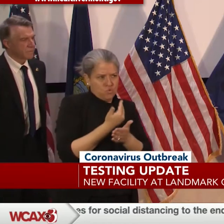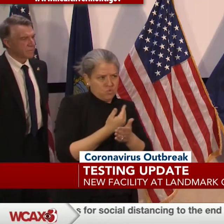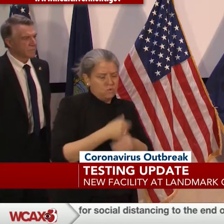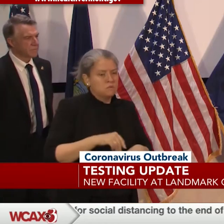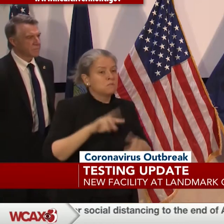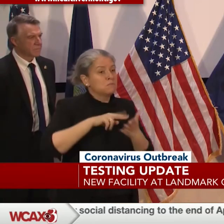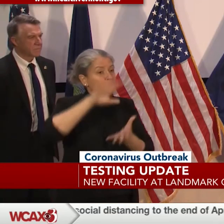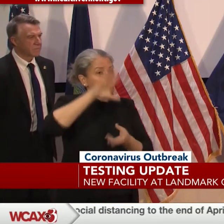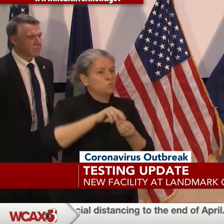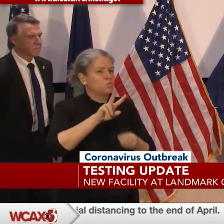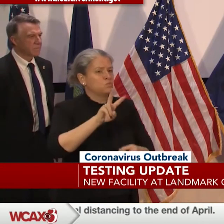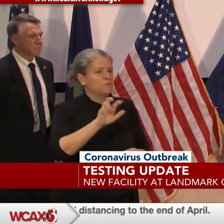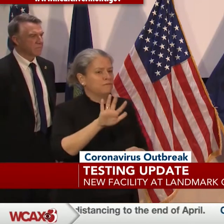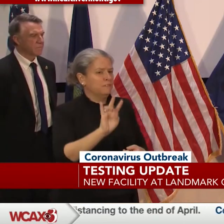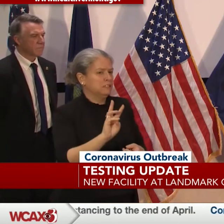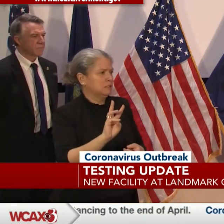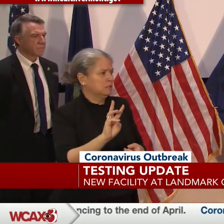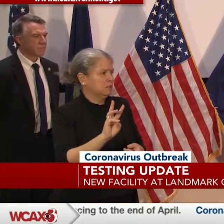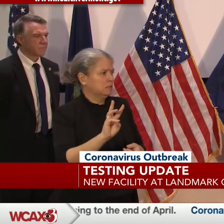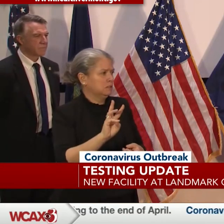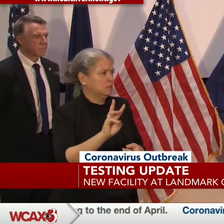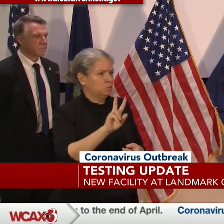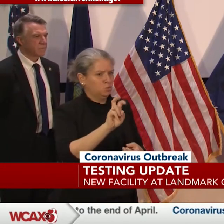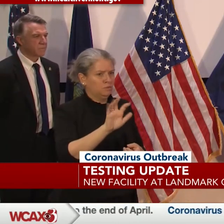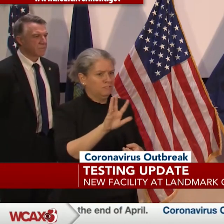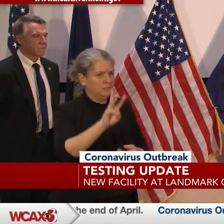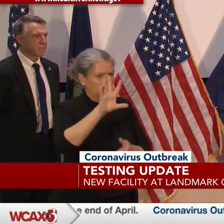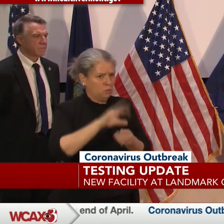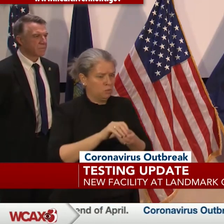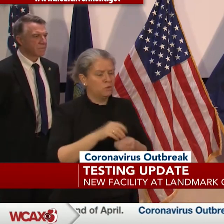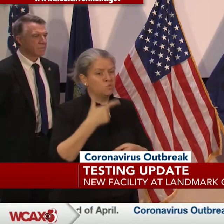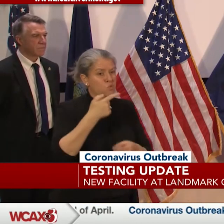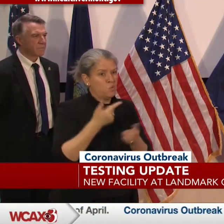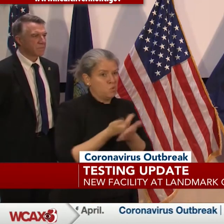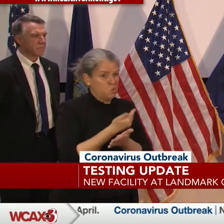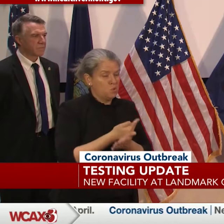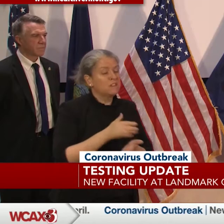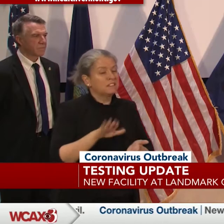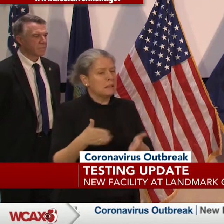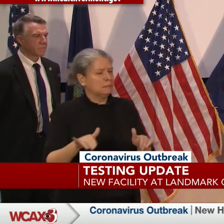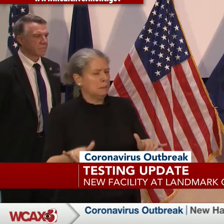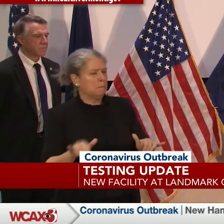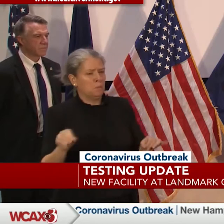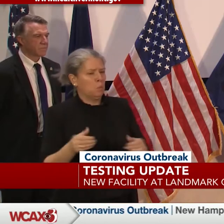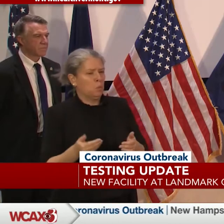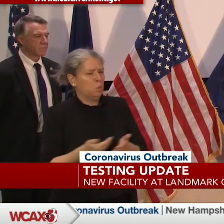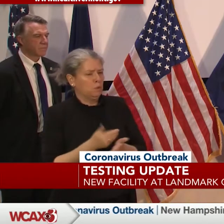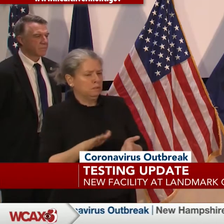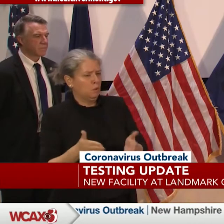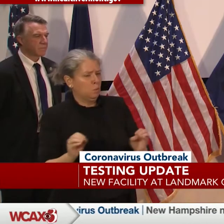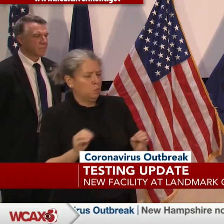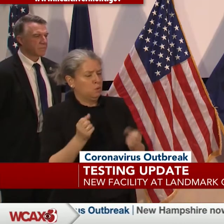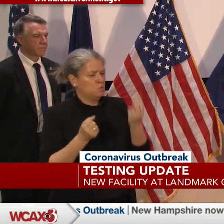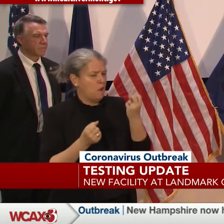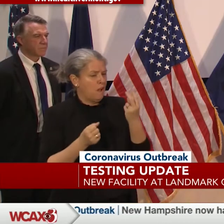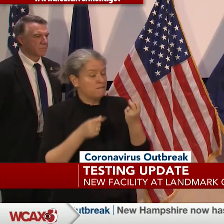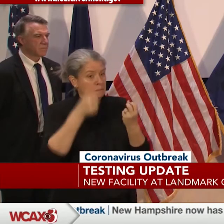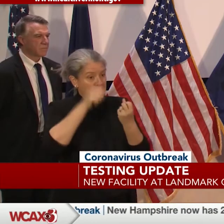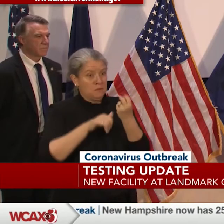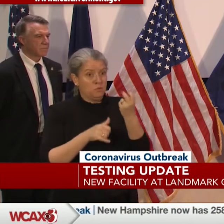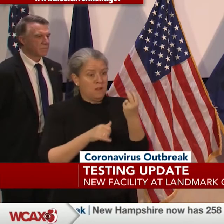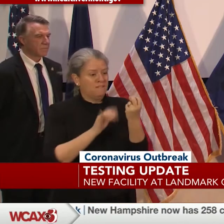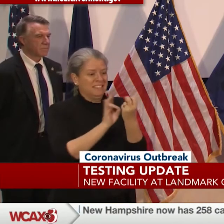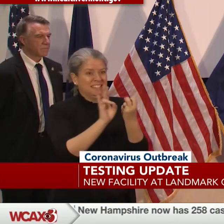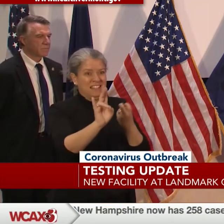256 total cases at this point in time. Still 12 deaths, 7 of them from the outbreak